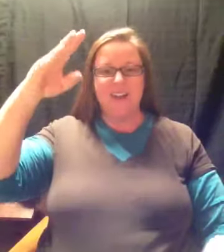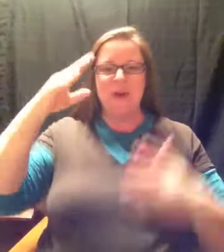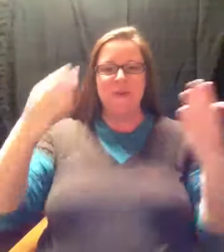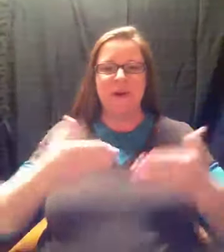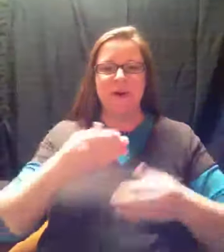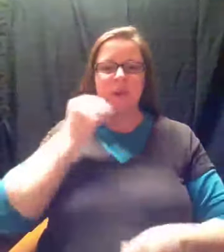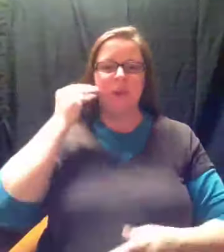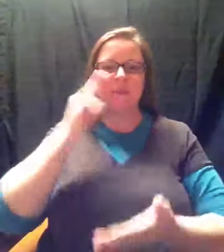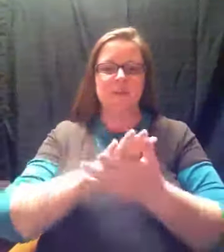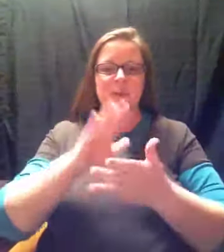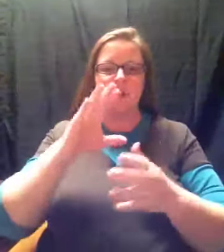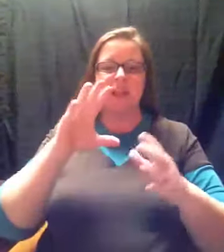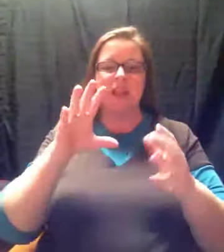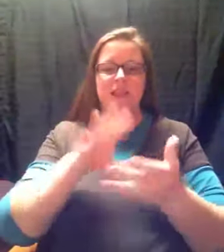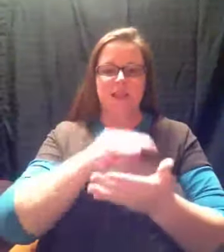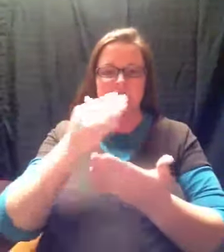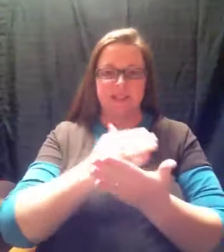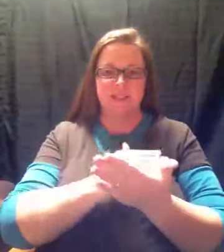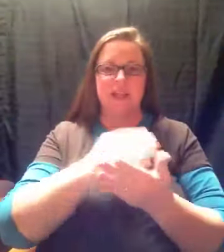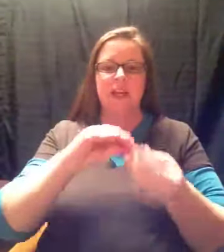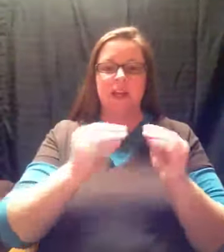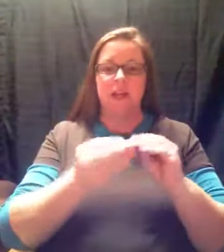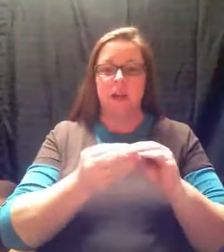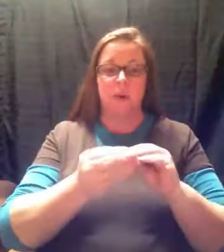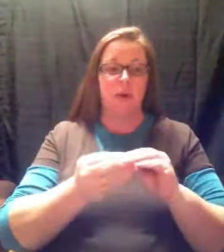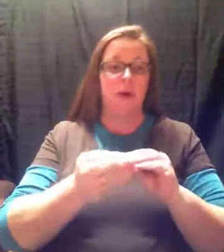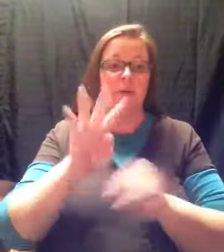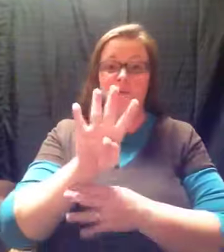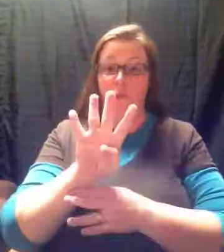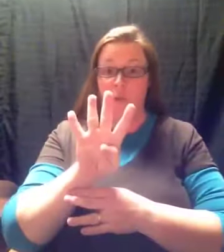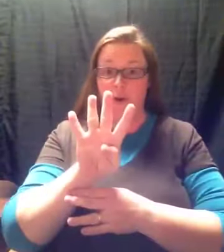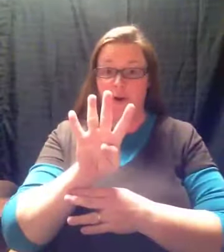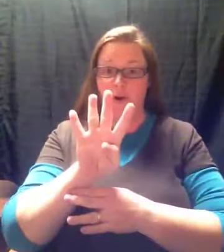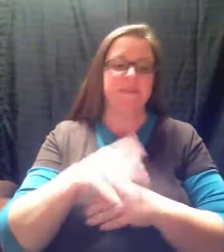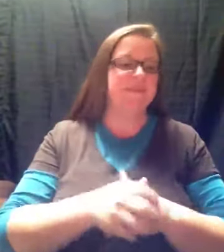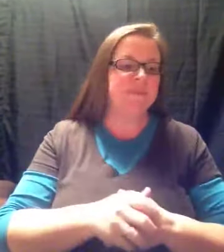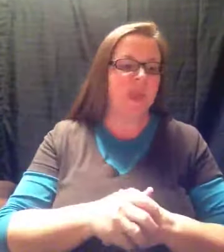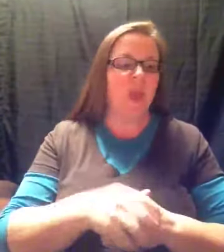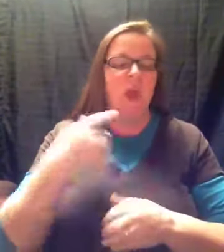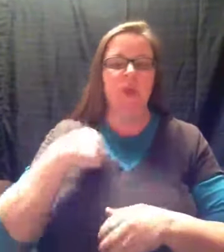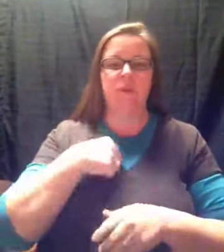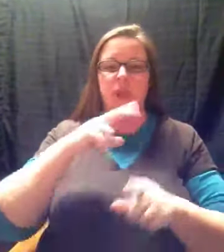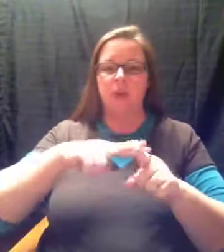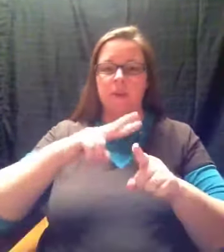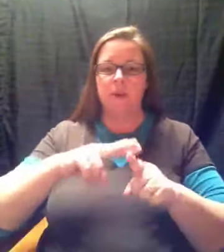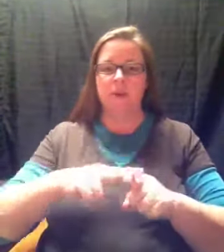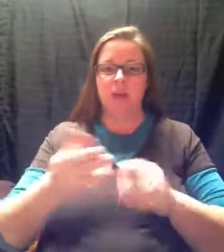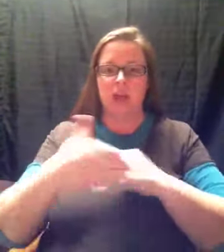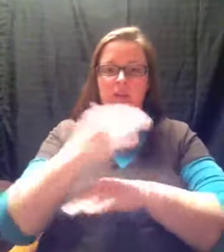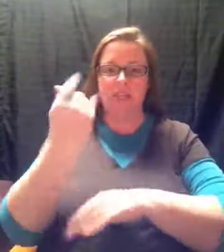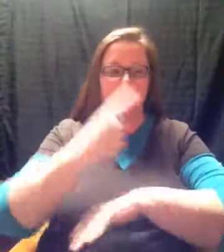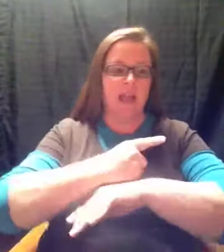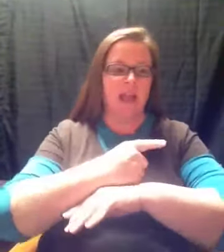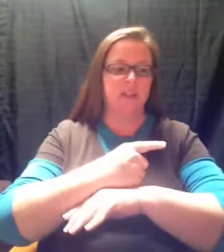Hi, welcome to Homeschool Lesson number 4. The vocabulary we're going to cover today has to do